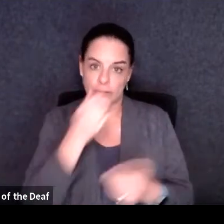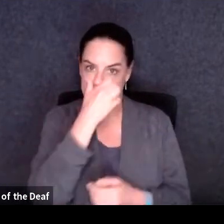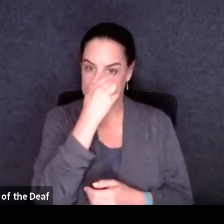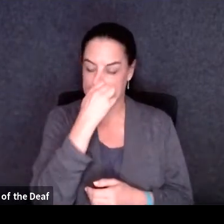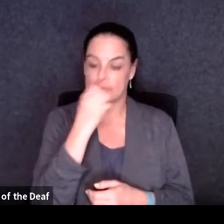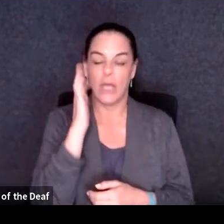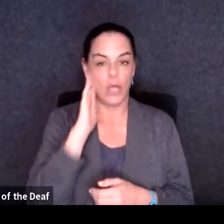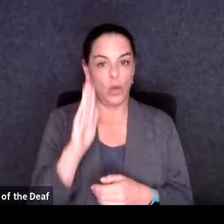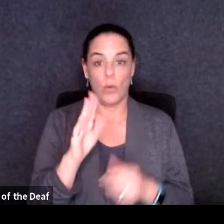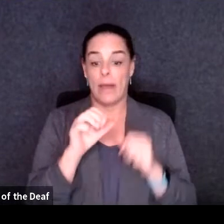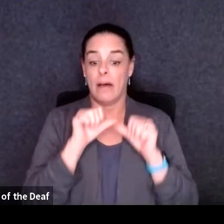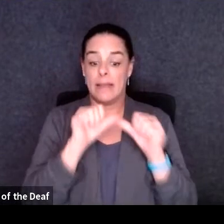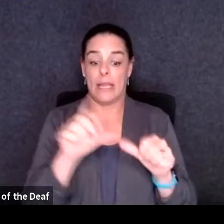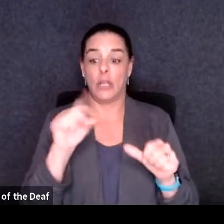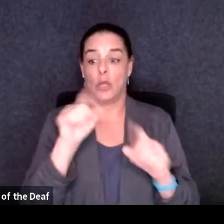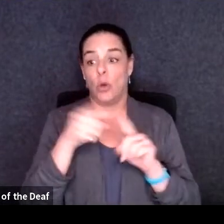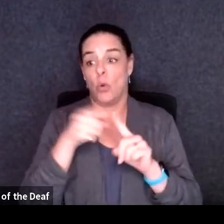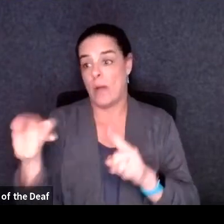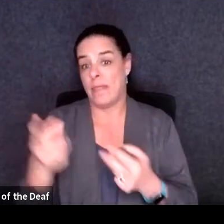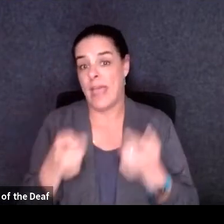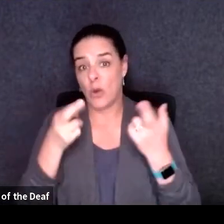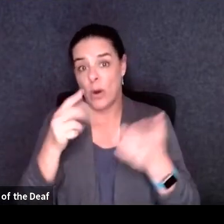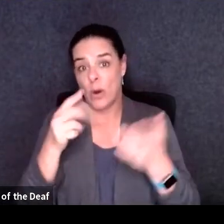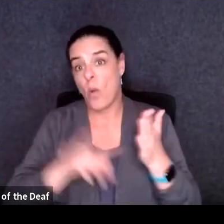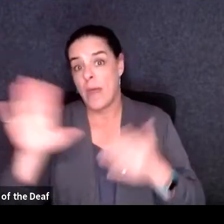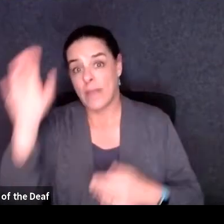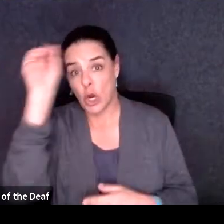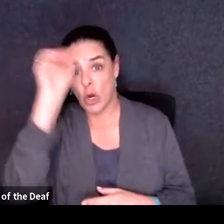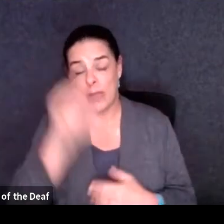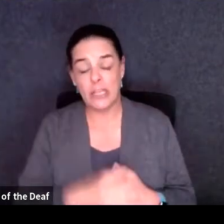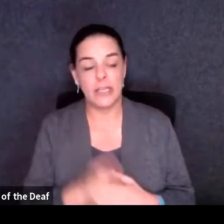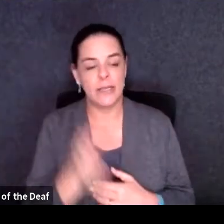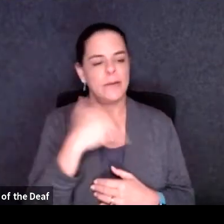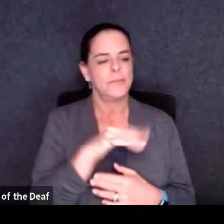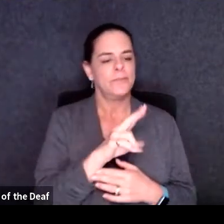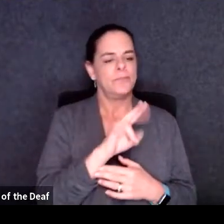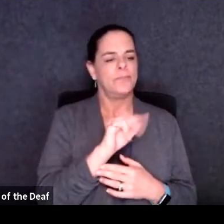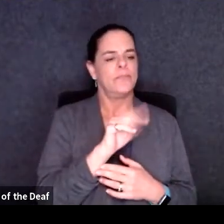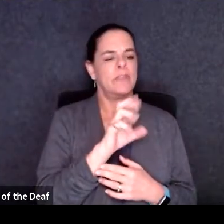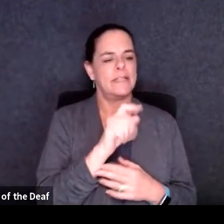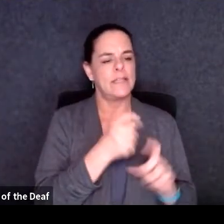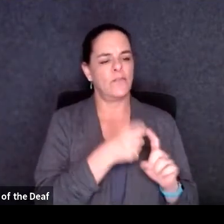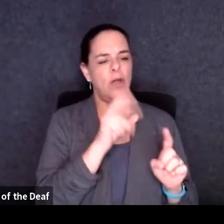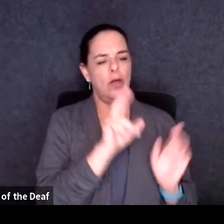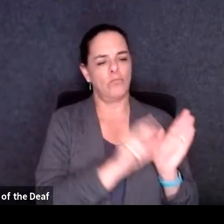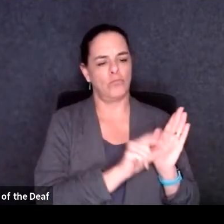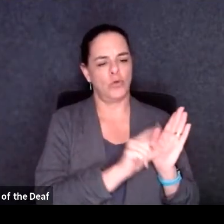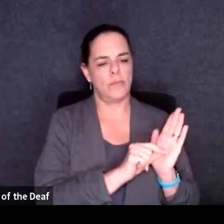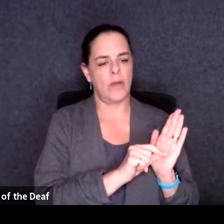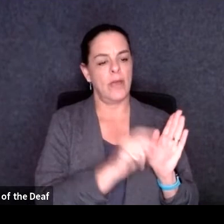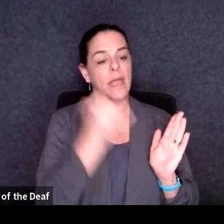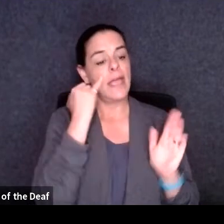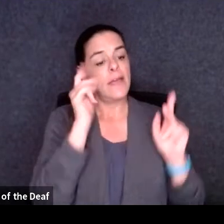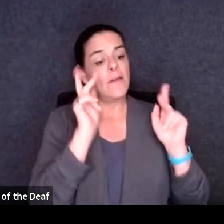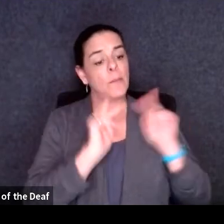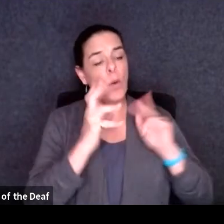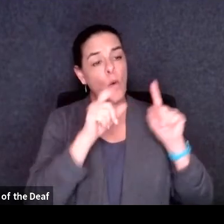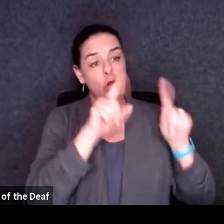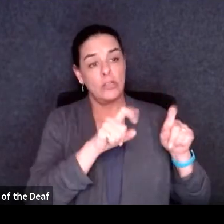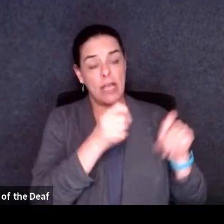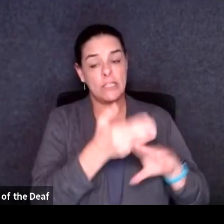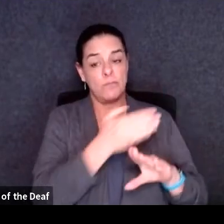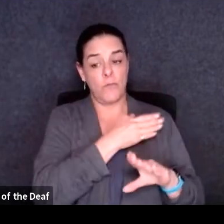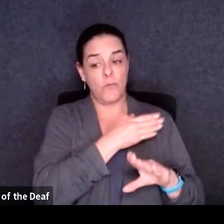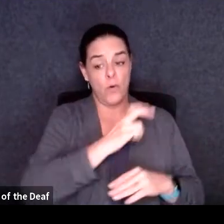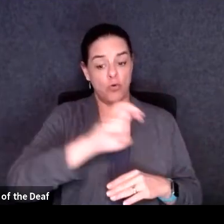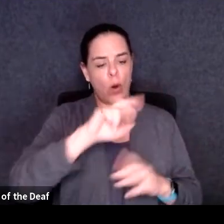they give us the recommendations for where they stand. From Vincent with the Sentinel, if people want to get a test before traveling for Thanksgiving, when